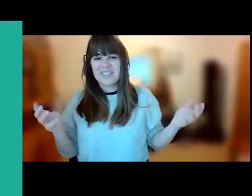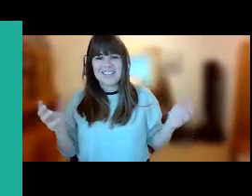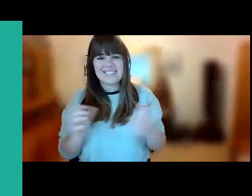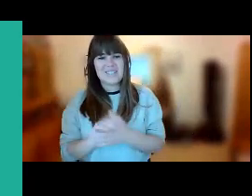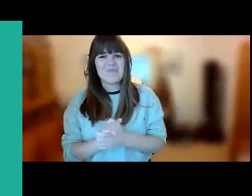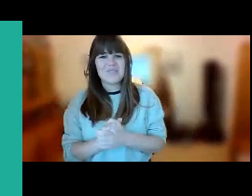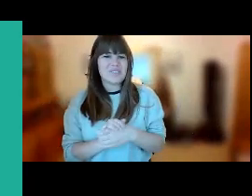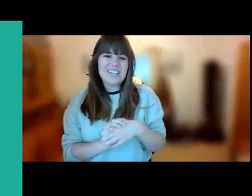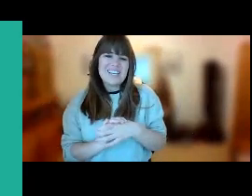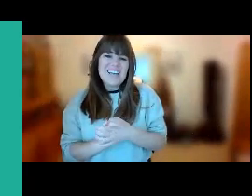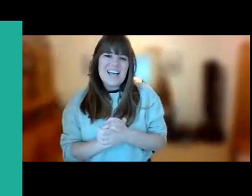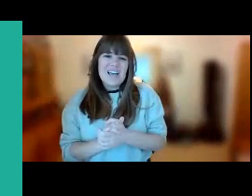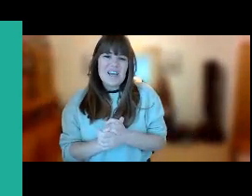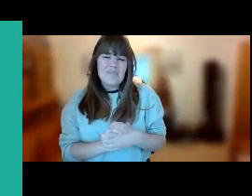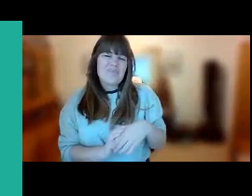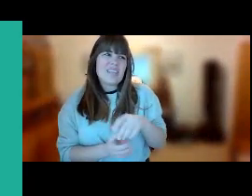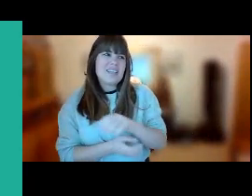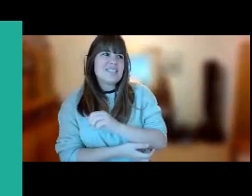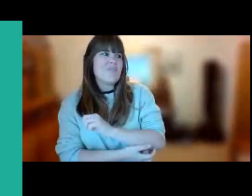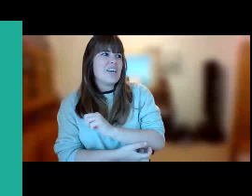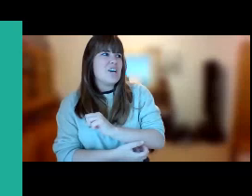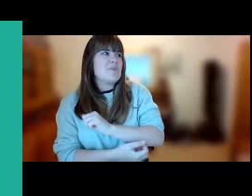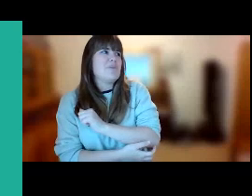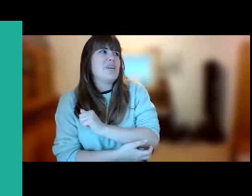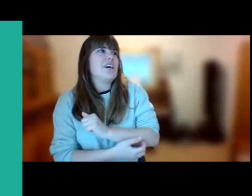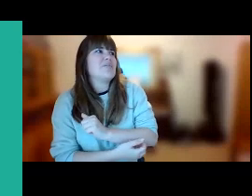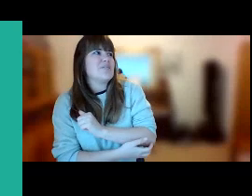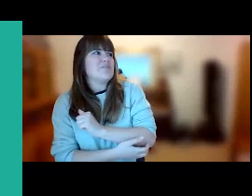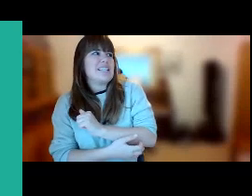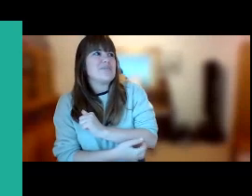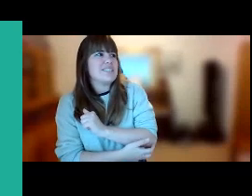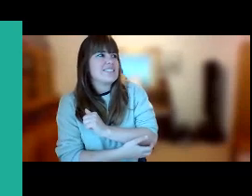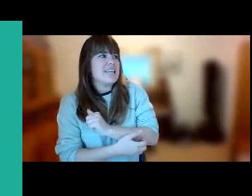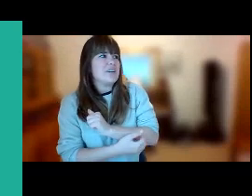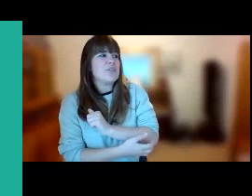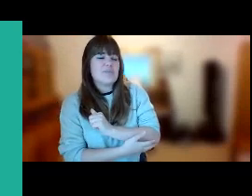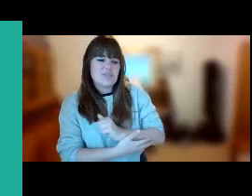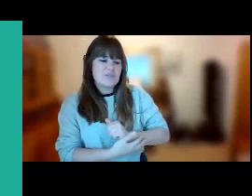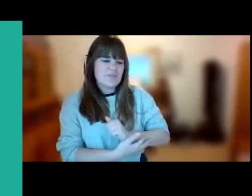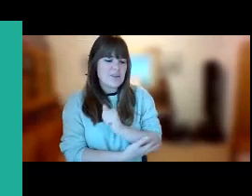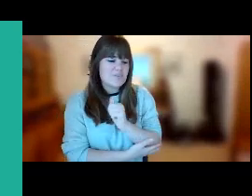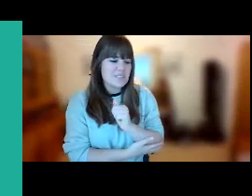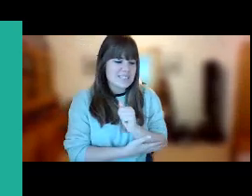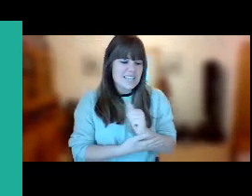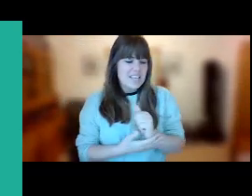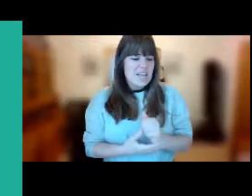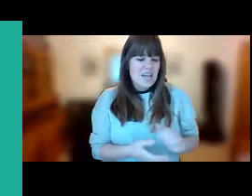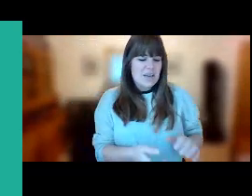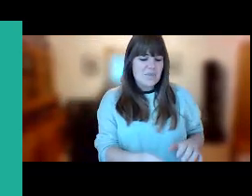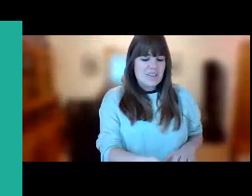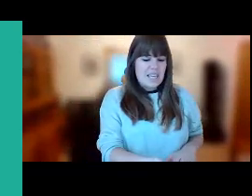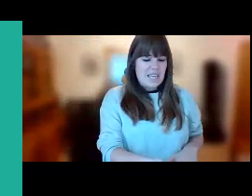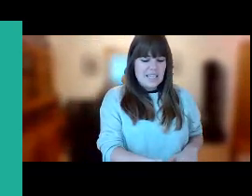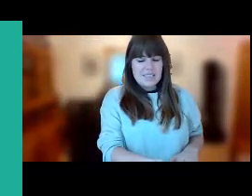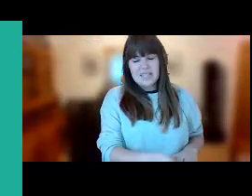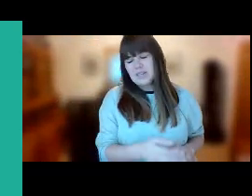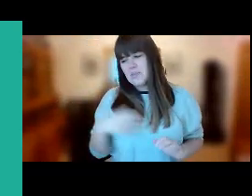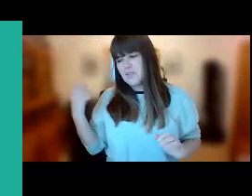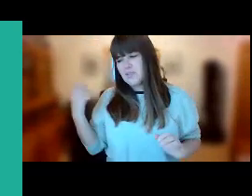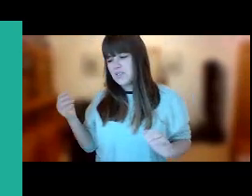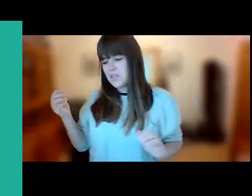know I've used that example before. Something I remember when I was on placement in a hospital environment once, one of